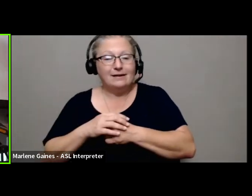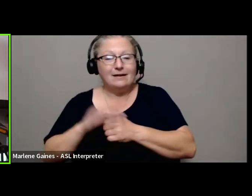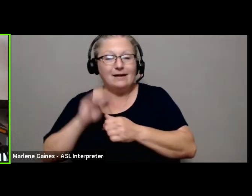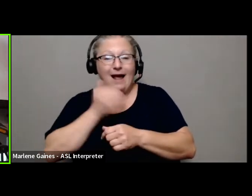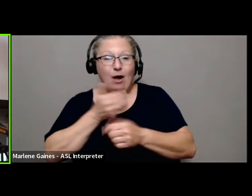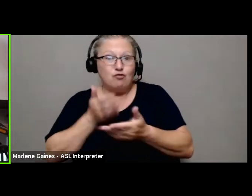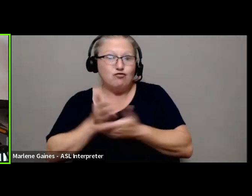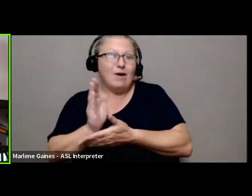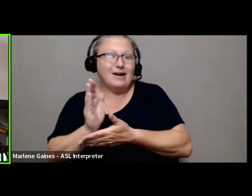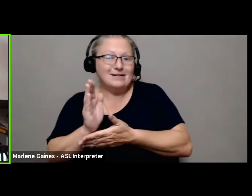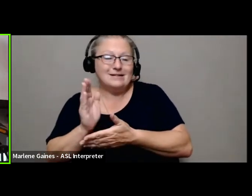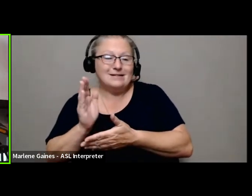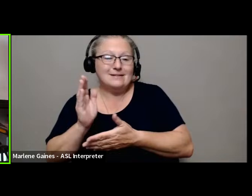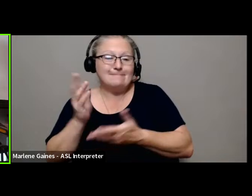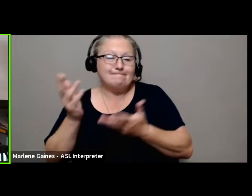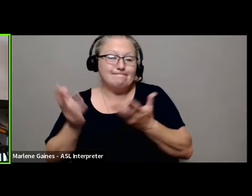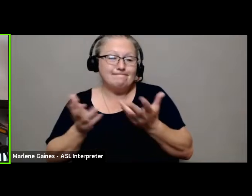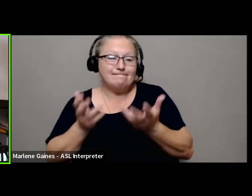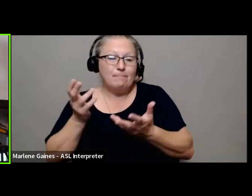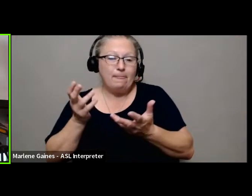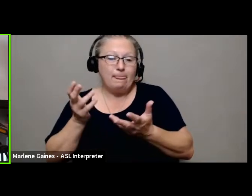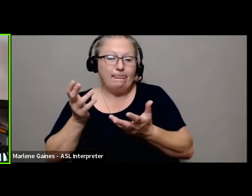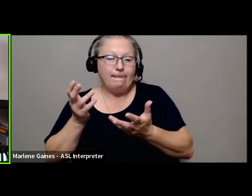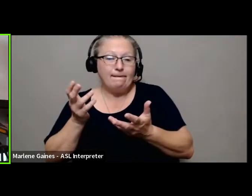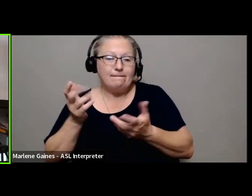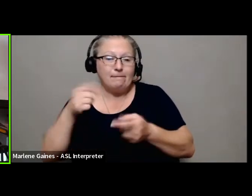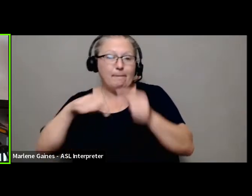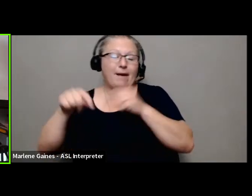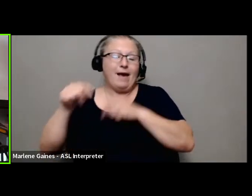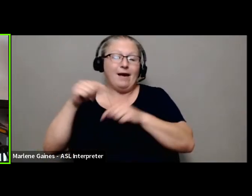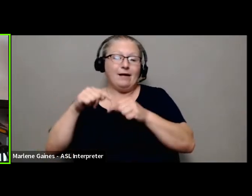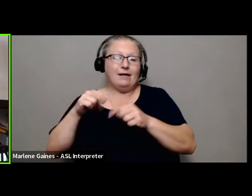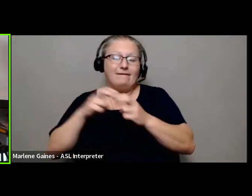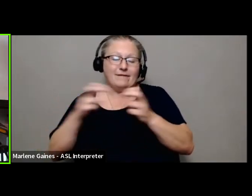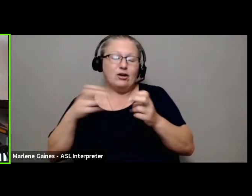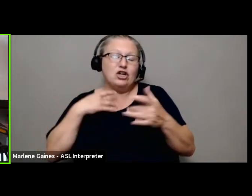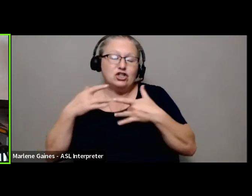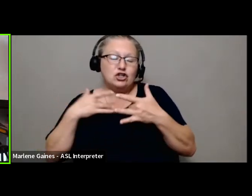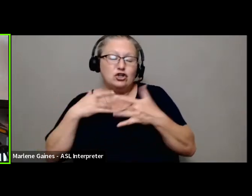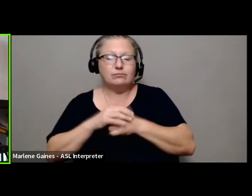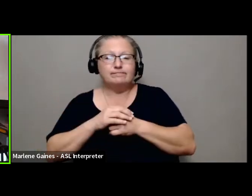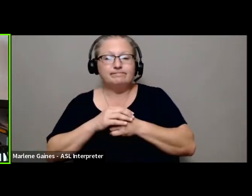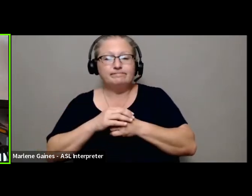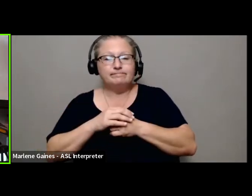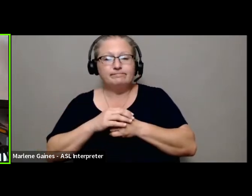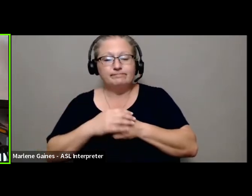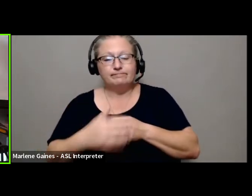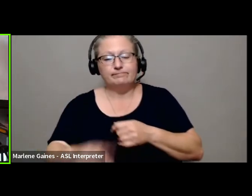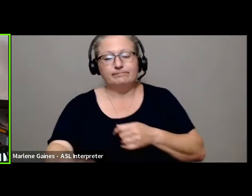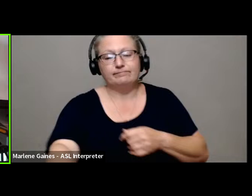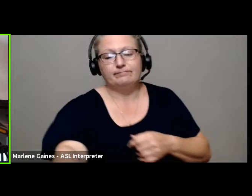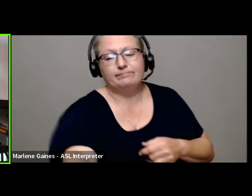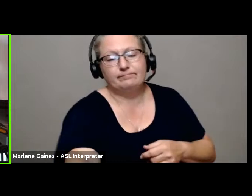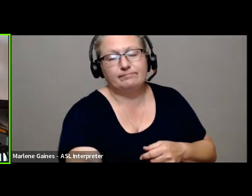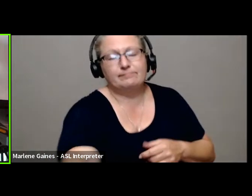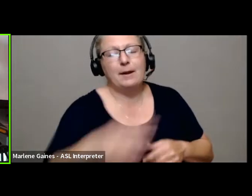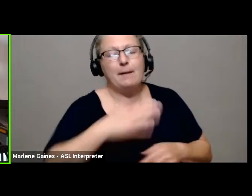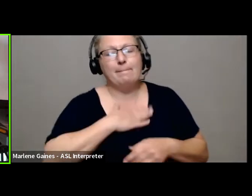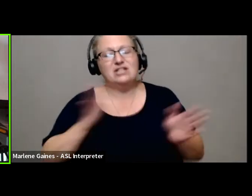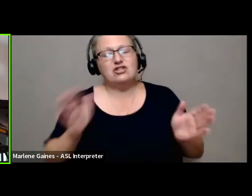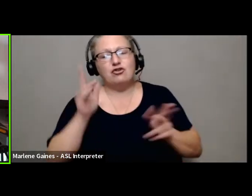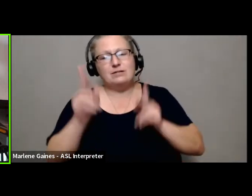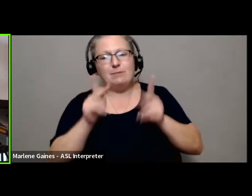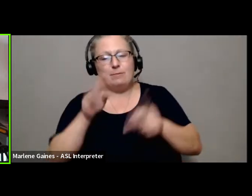of our rights that are being rolled back. It's very concerning. So please encourage people to vote.